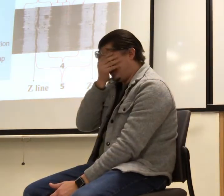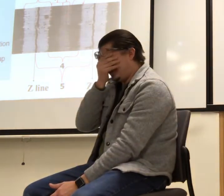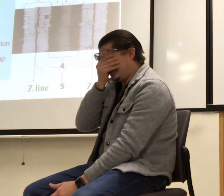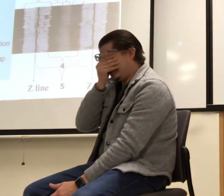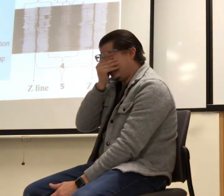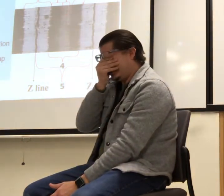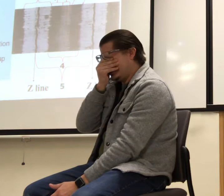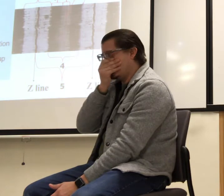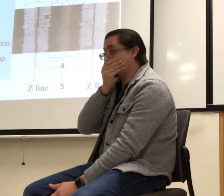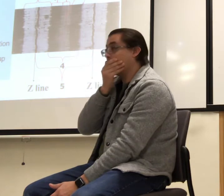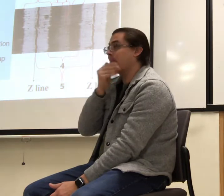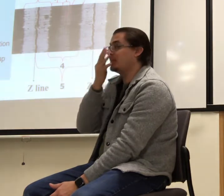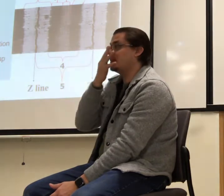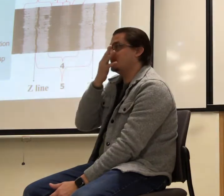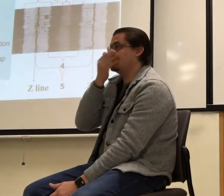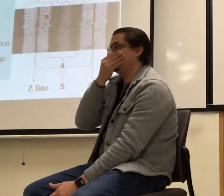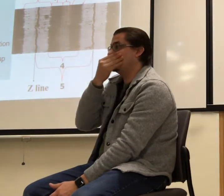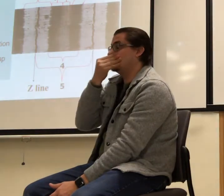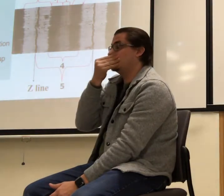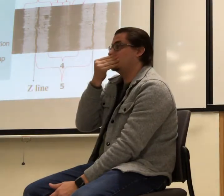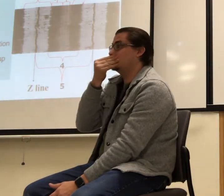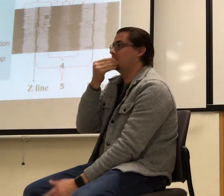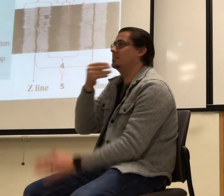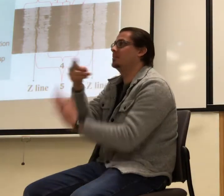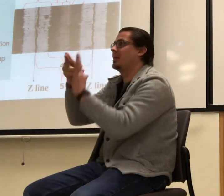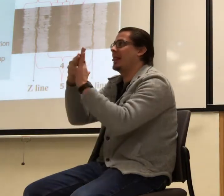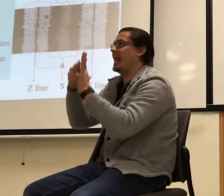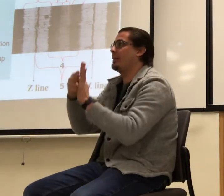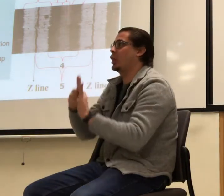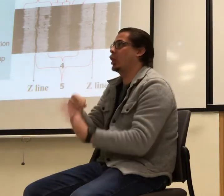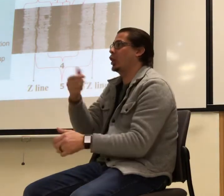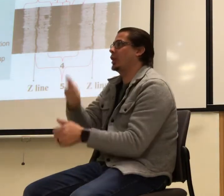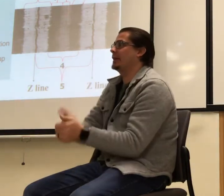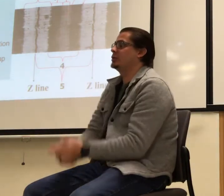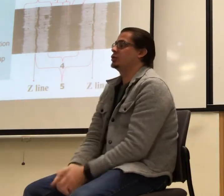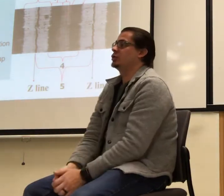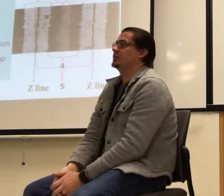So number it 1 to 7 and label each one, right?